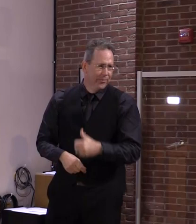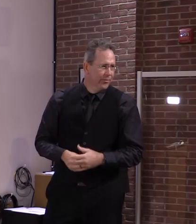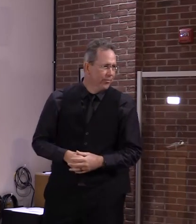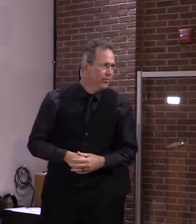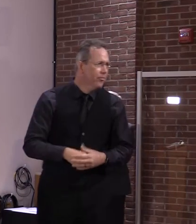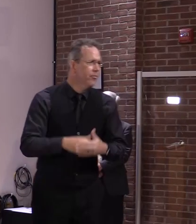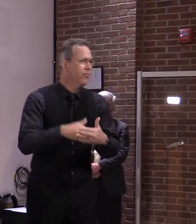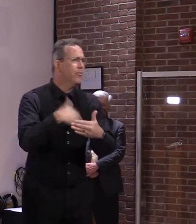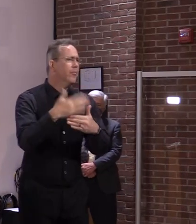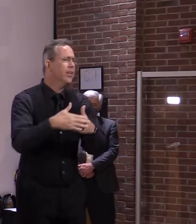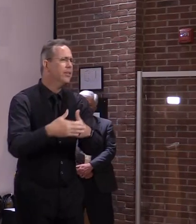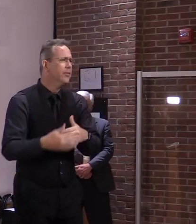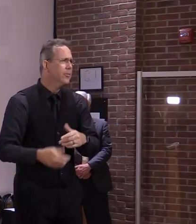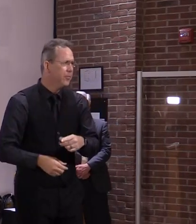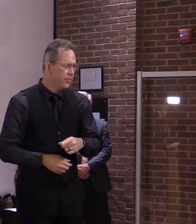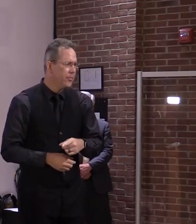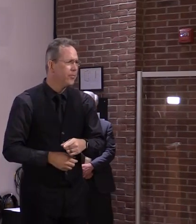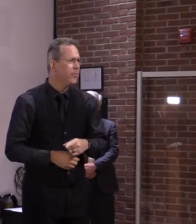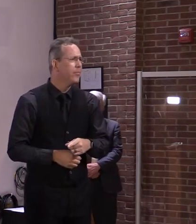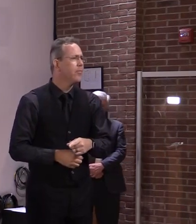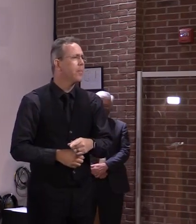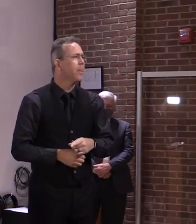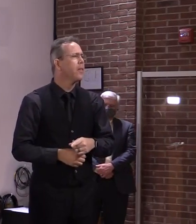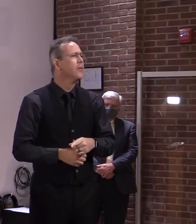Tim McQuiston, Vermont Business Magazine.